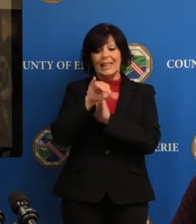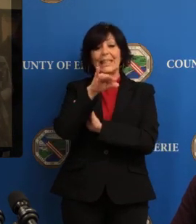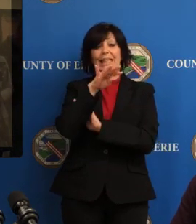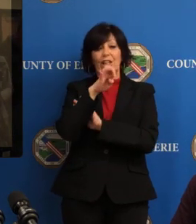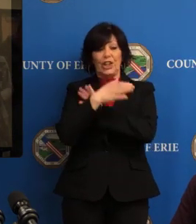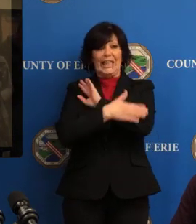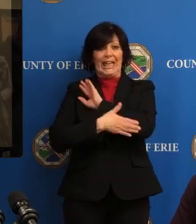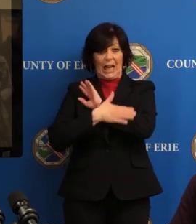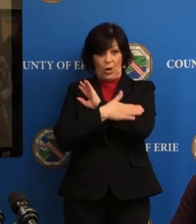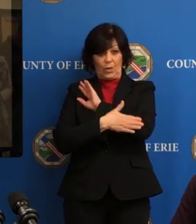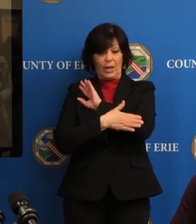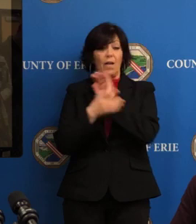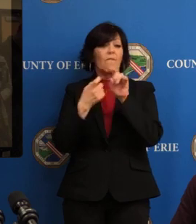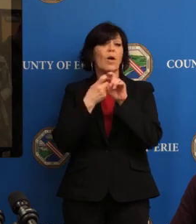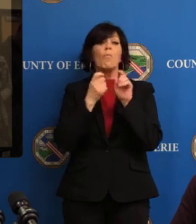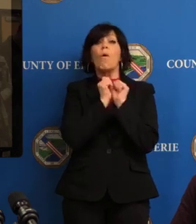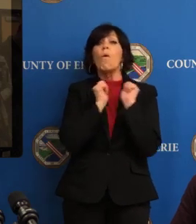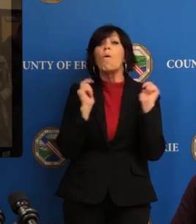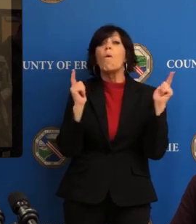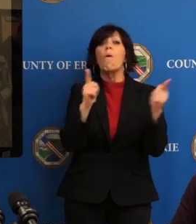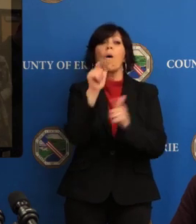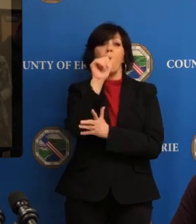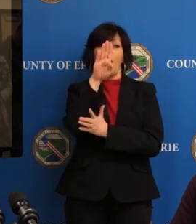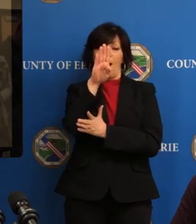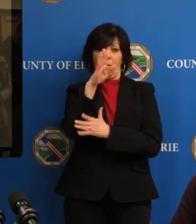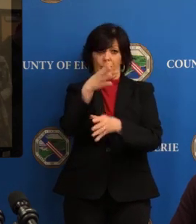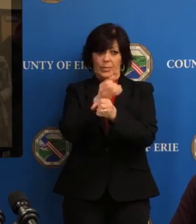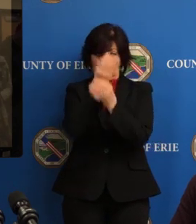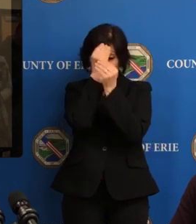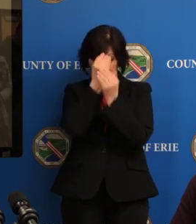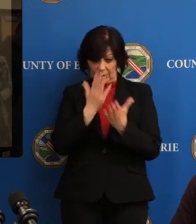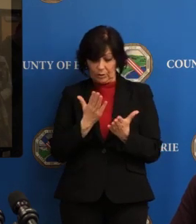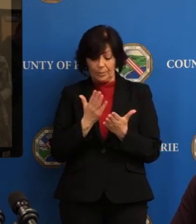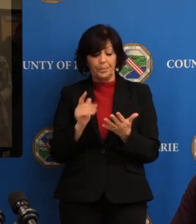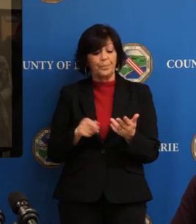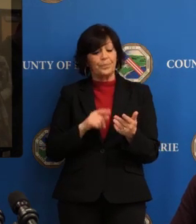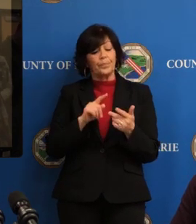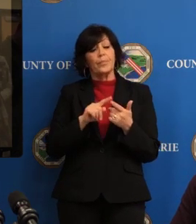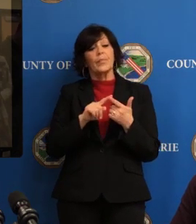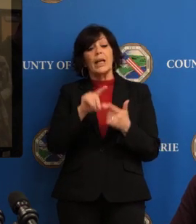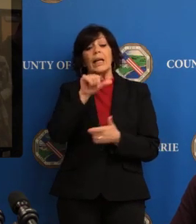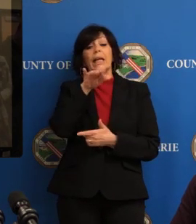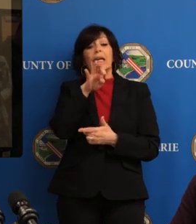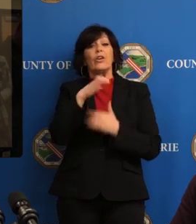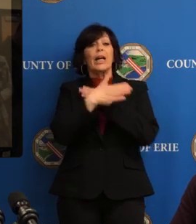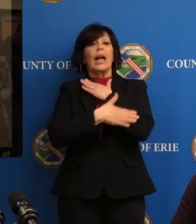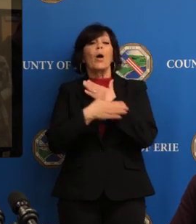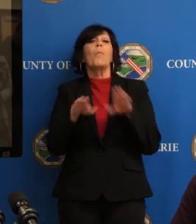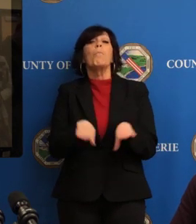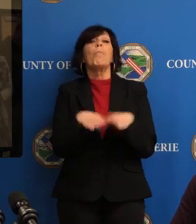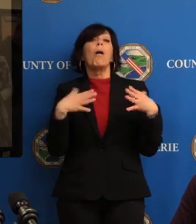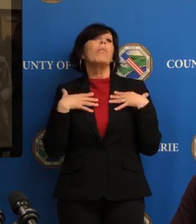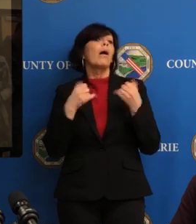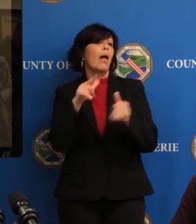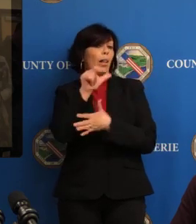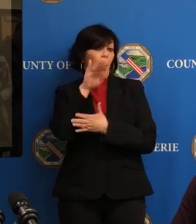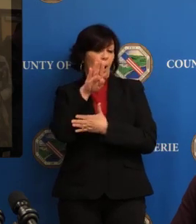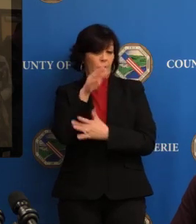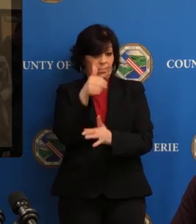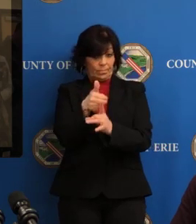and that's from all the labs that were receiving information. From the Erie County Public Health Lab, there have been